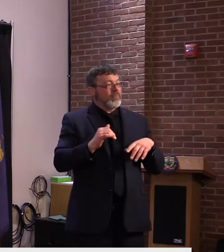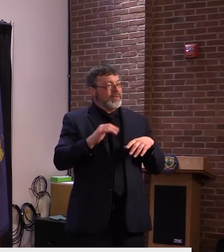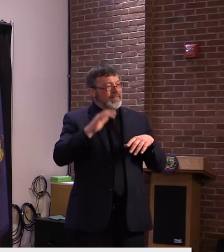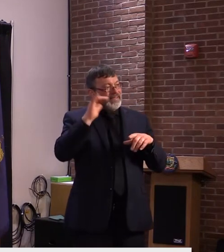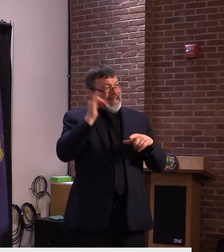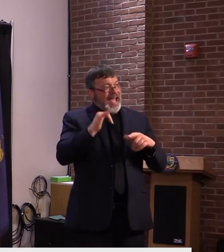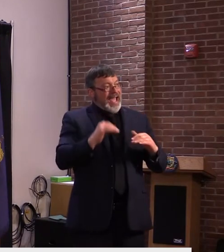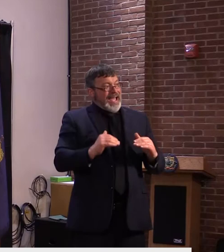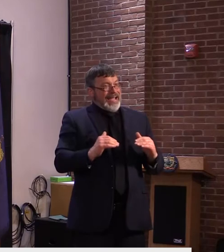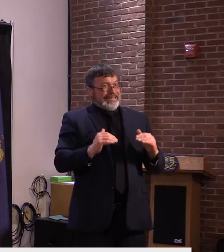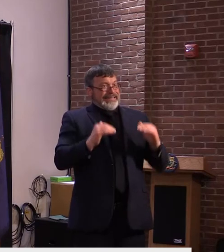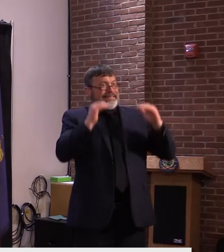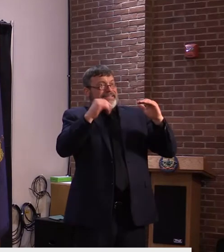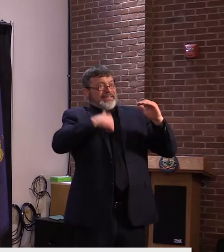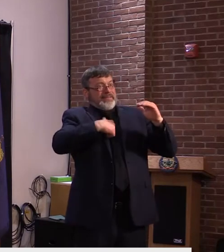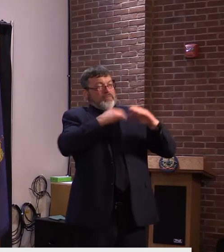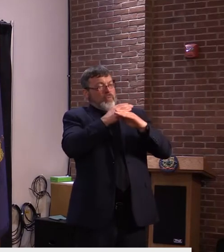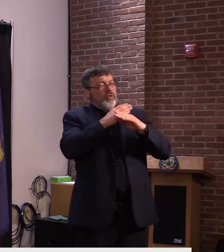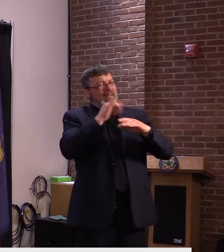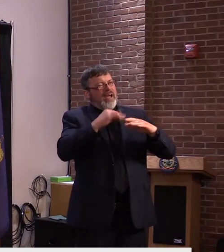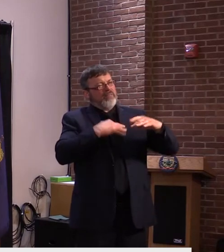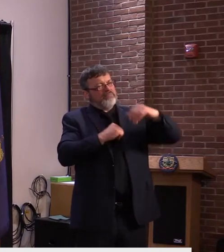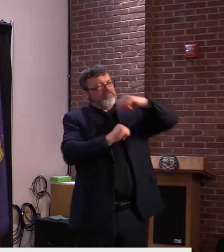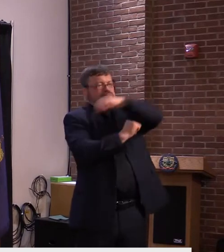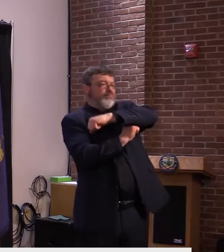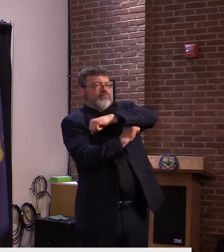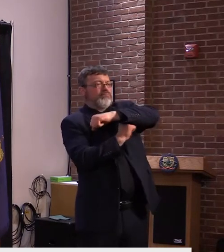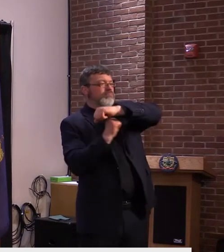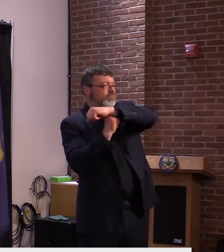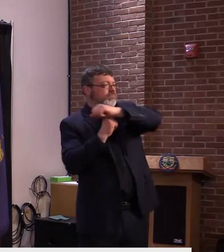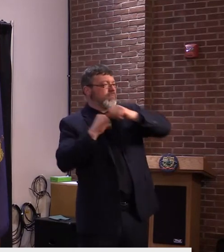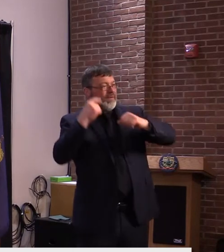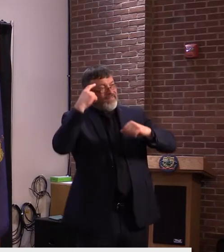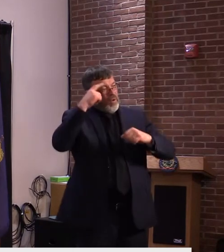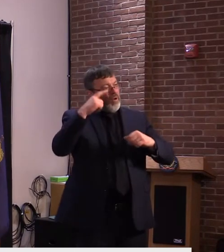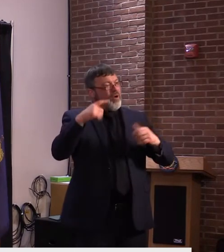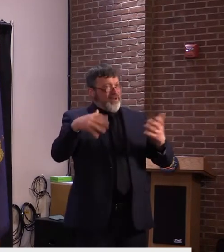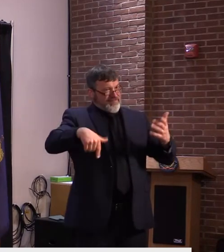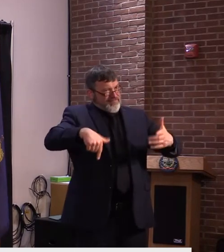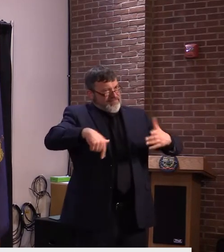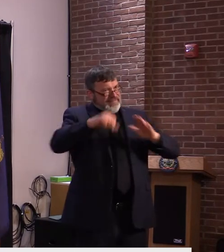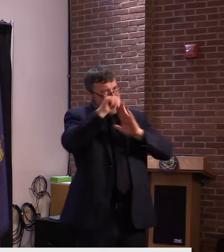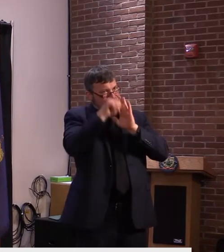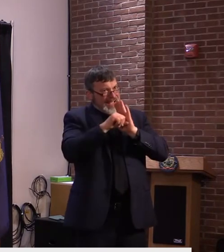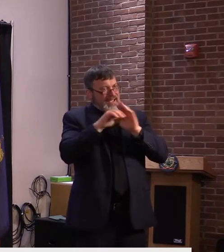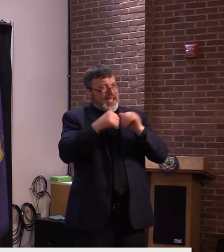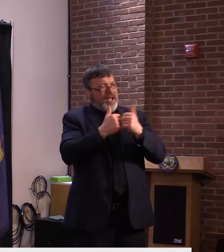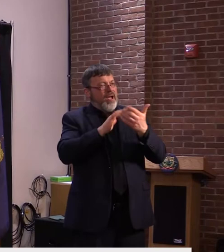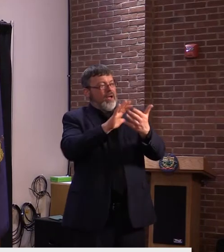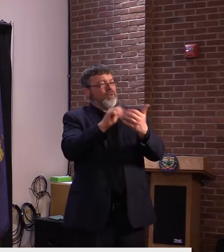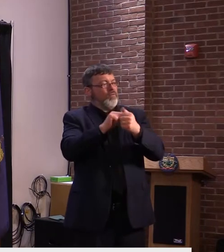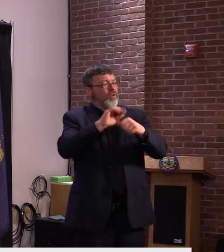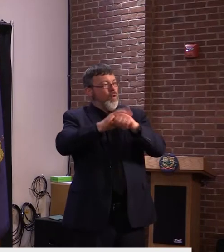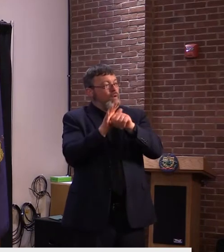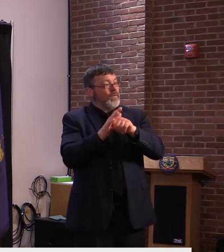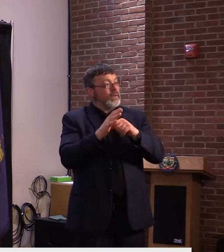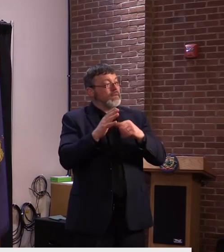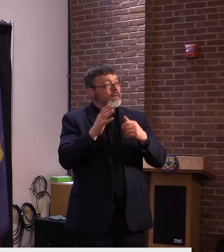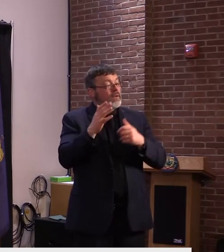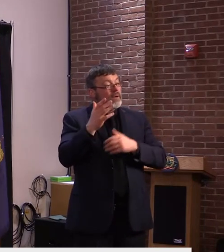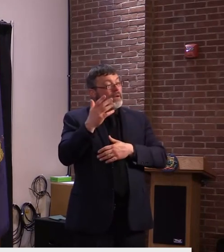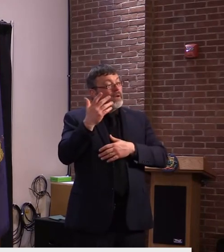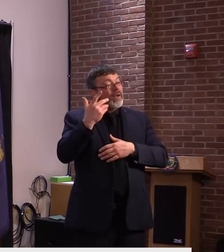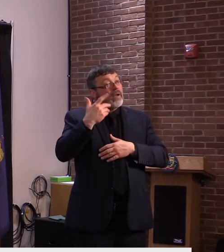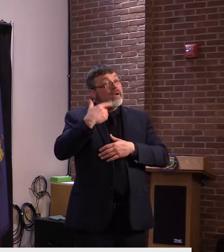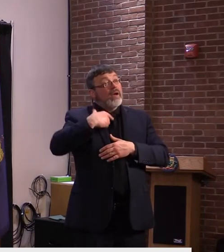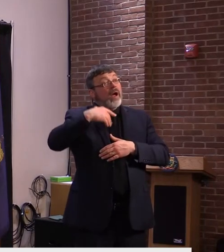can respond as a whole state to whatever comes next, hoping nothing comes next, but at the same